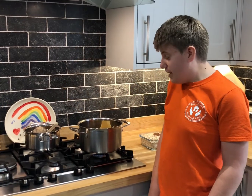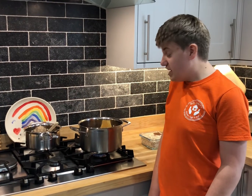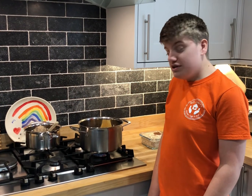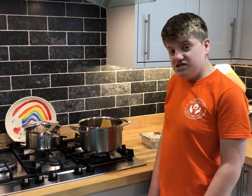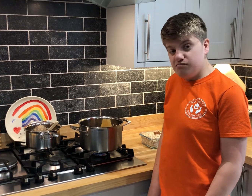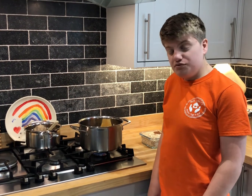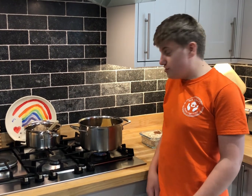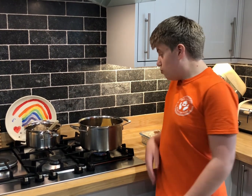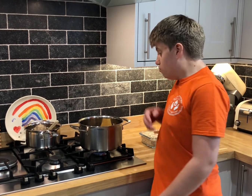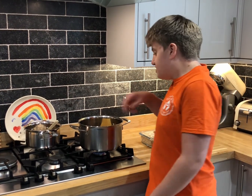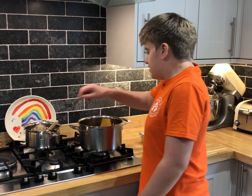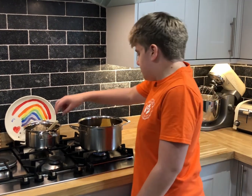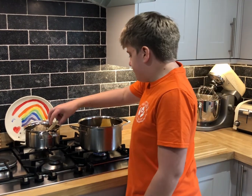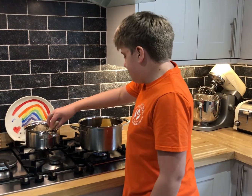Now I need to melt this all together.